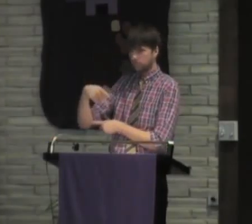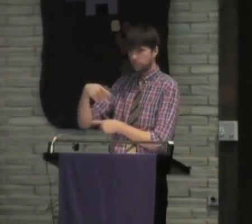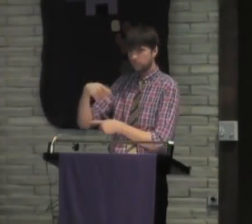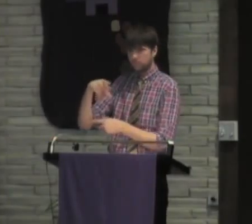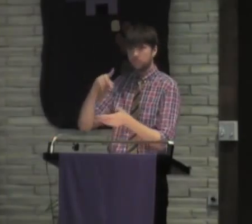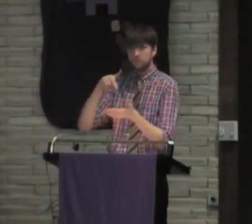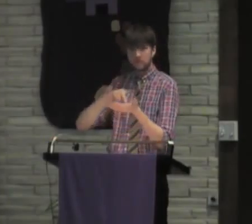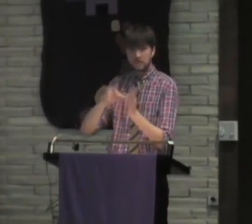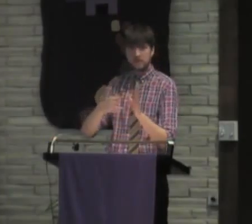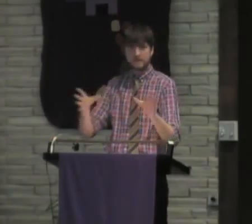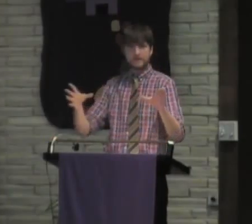ownership.